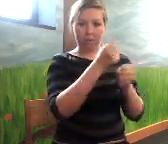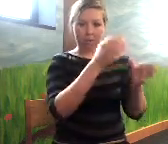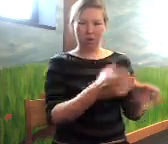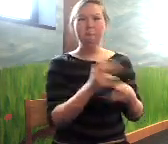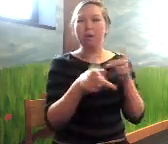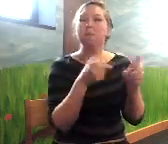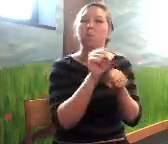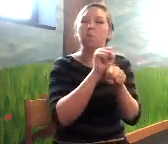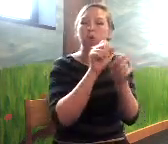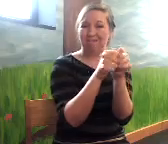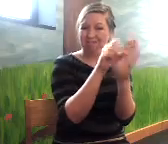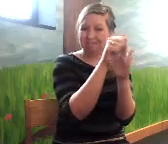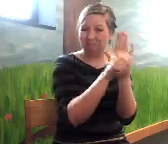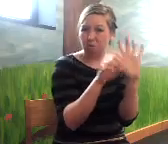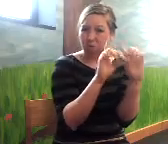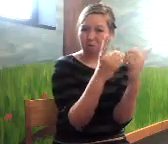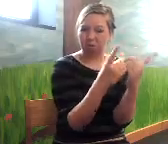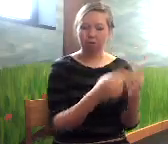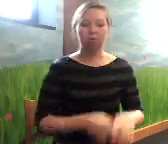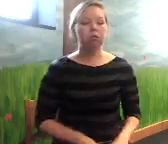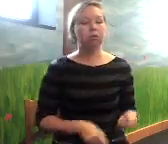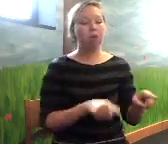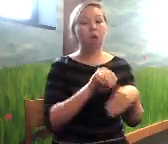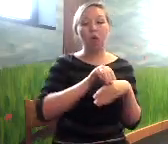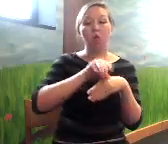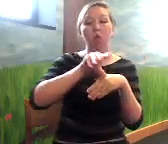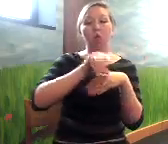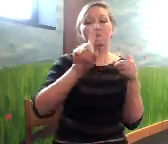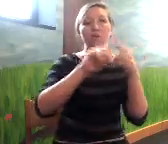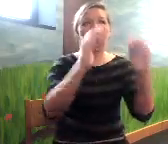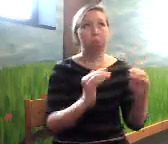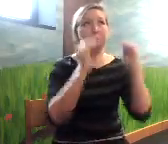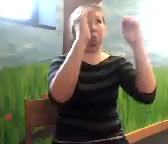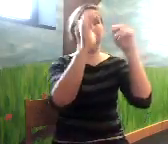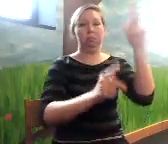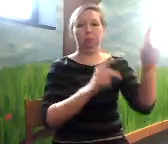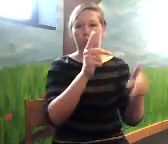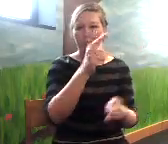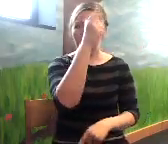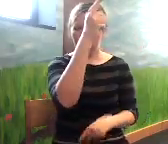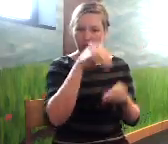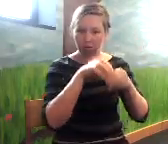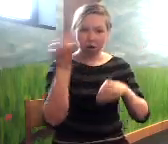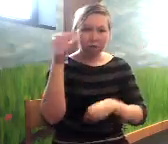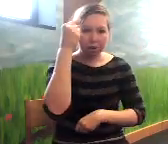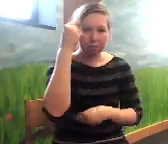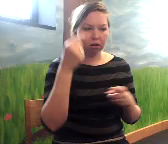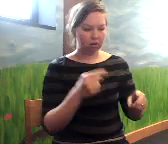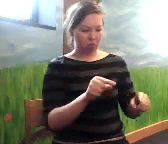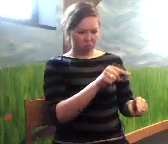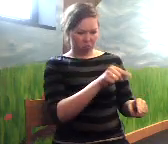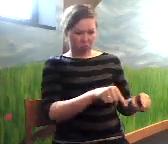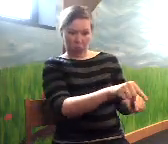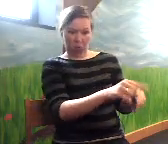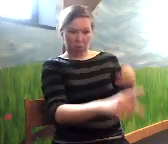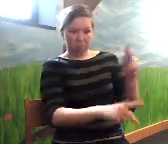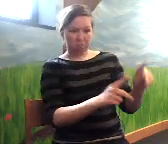people, they did not have a background in Vietnamese culture. And so they would make decisions that were ignorant